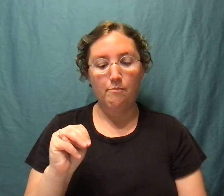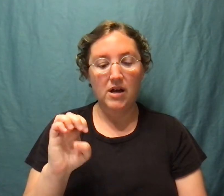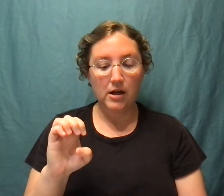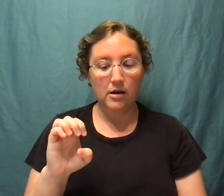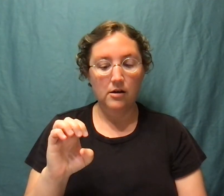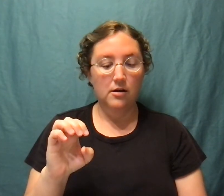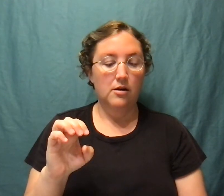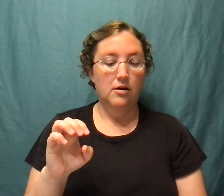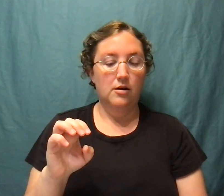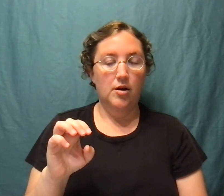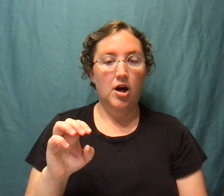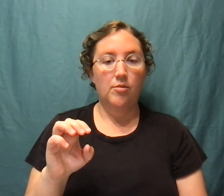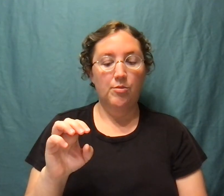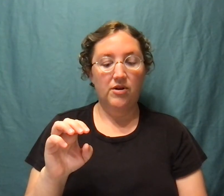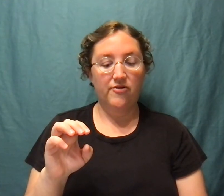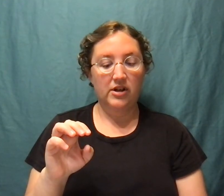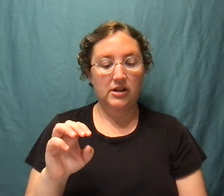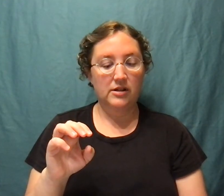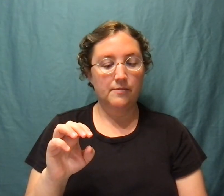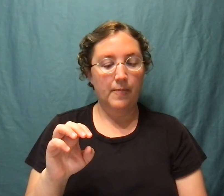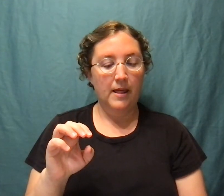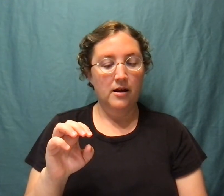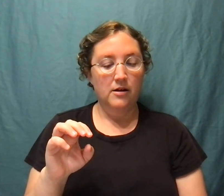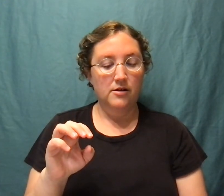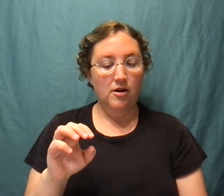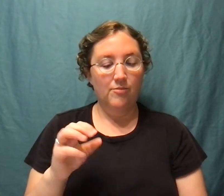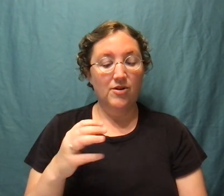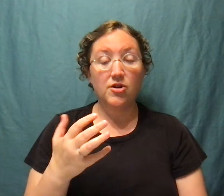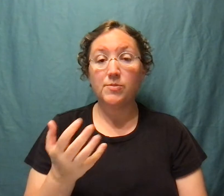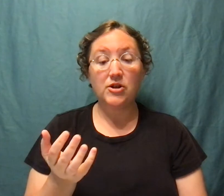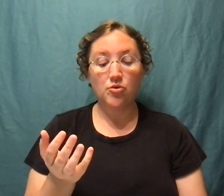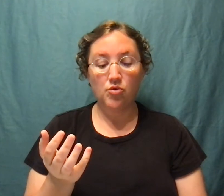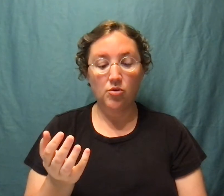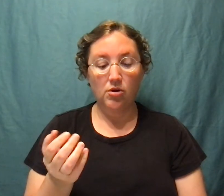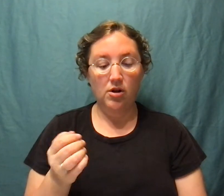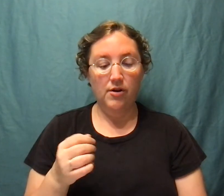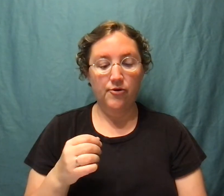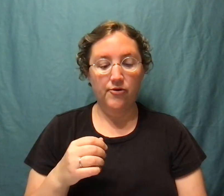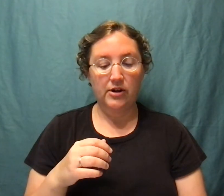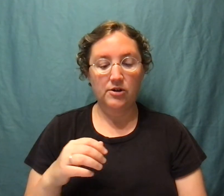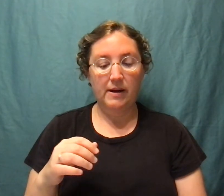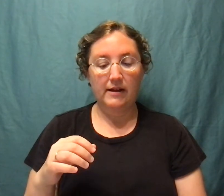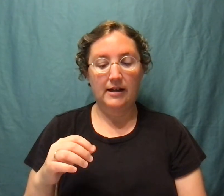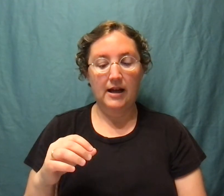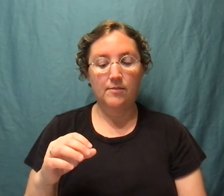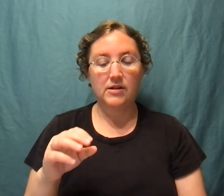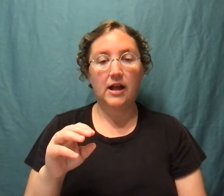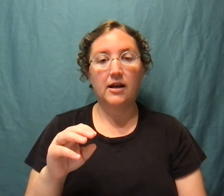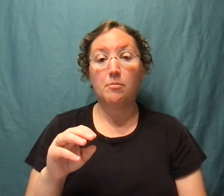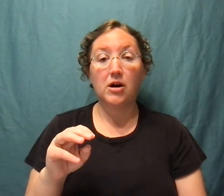Mic prefix. So there's no special rule for finger spelling names like